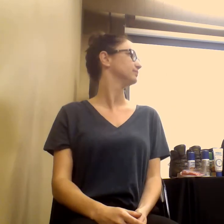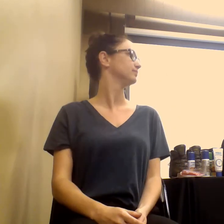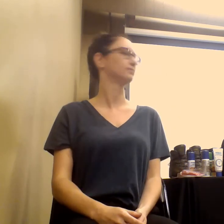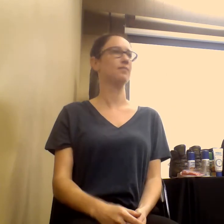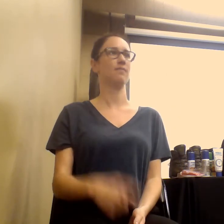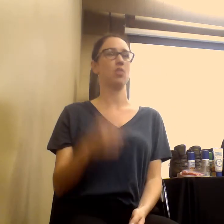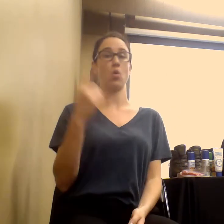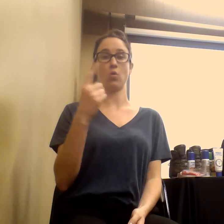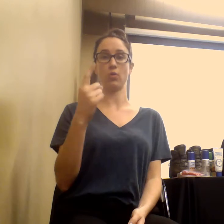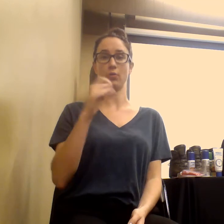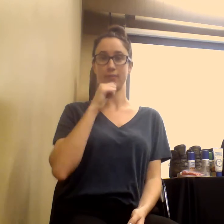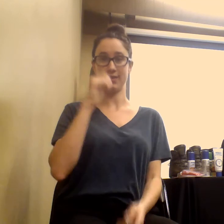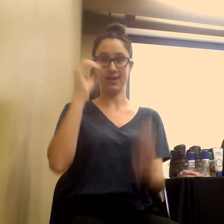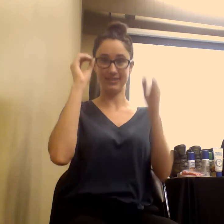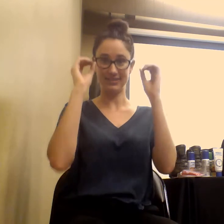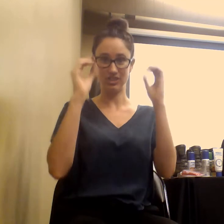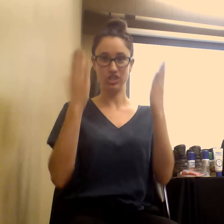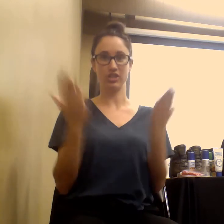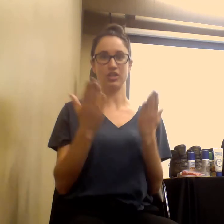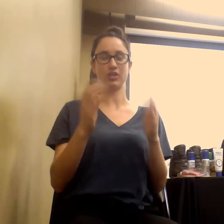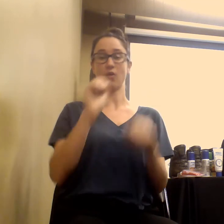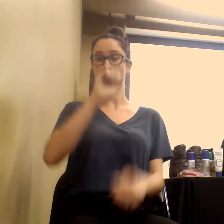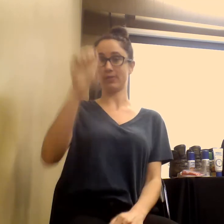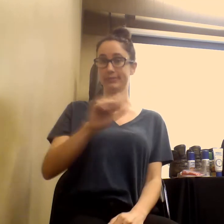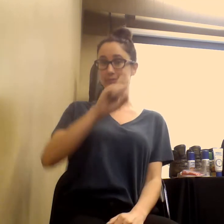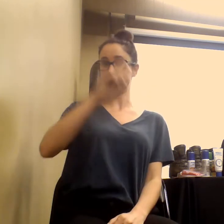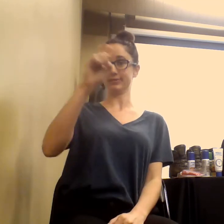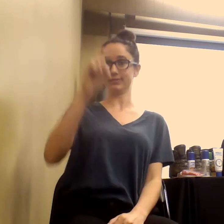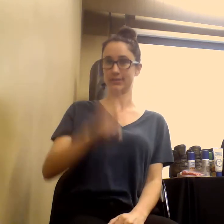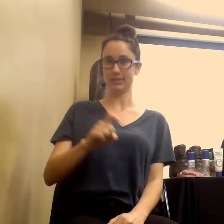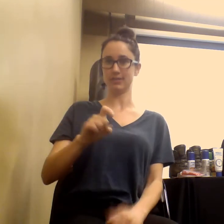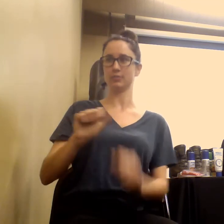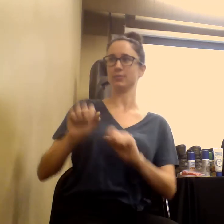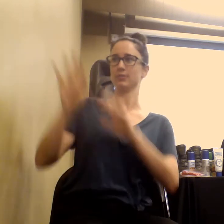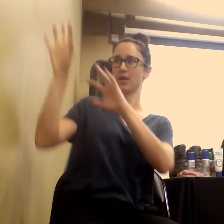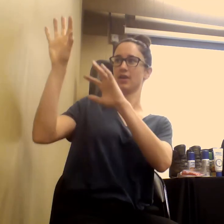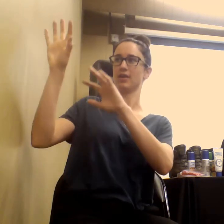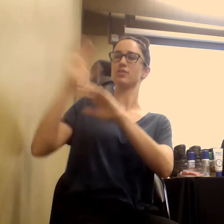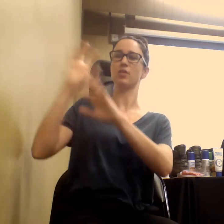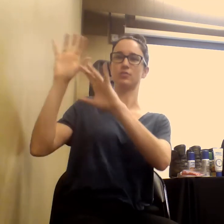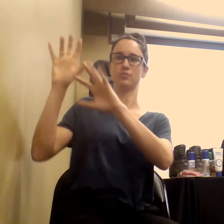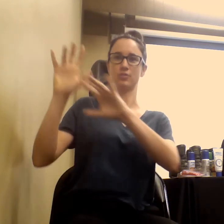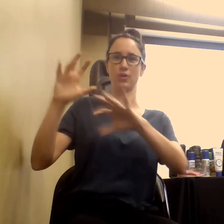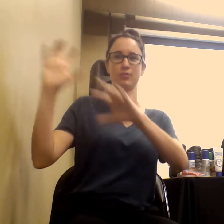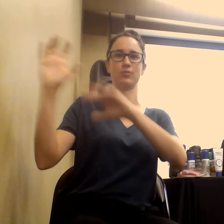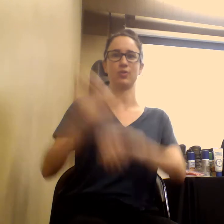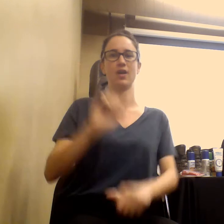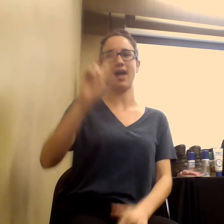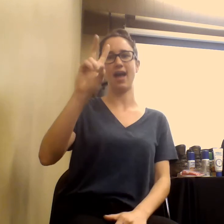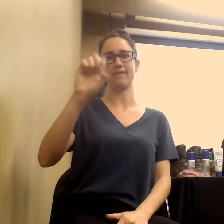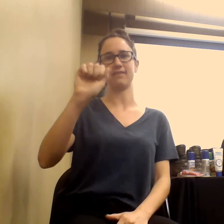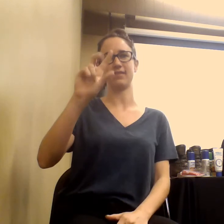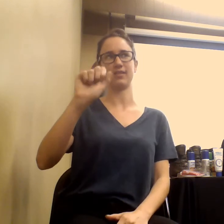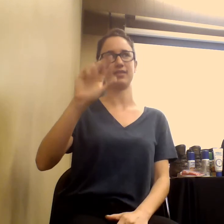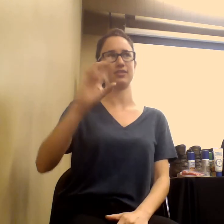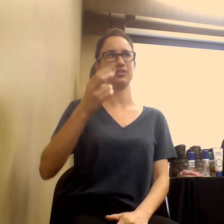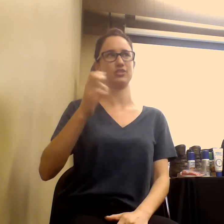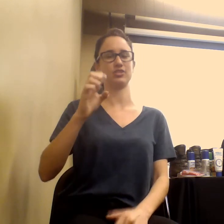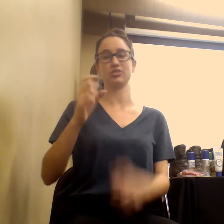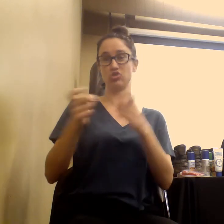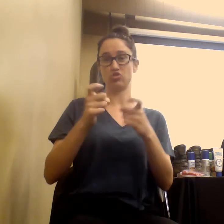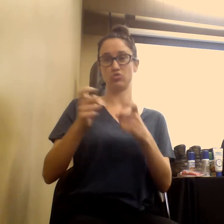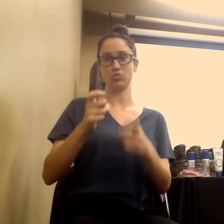avalanche control. I think you understand why. So, with that being said, every time I start a class, I like to ask